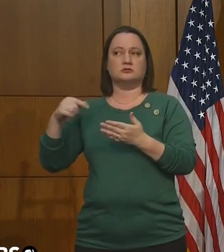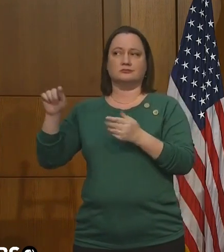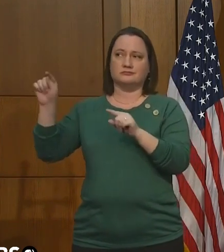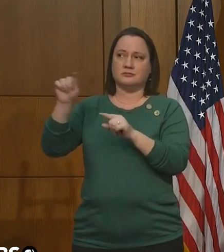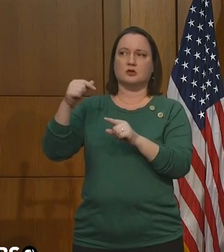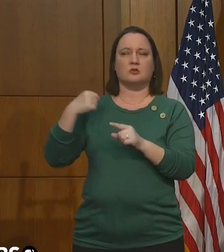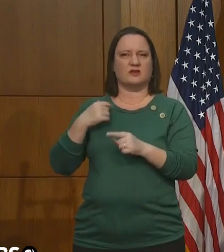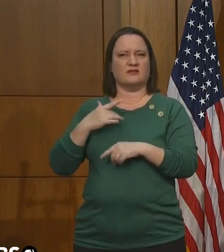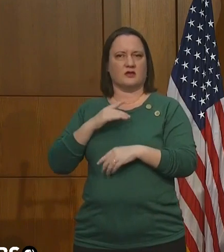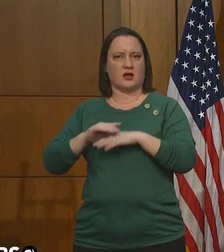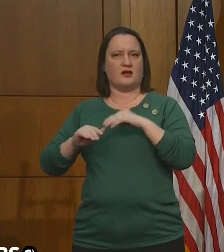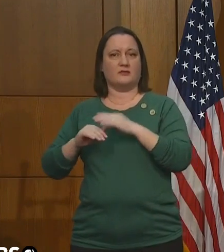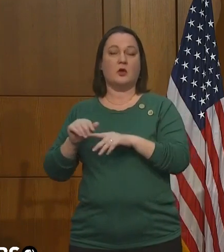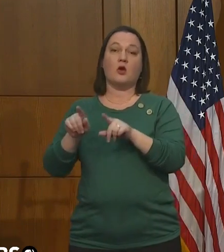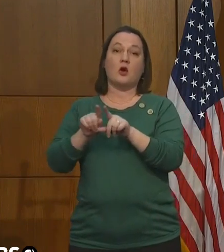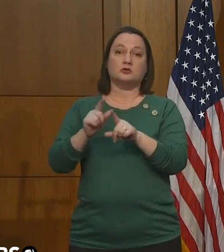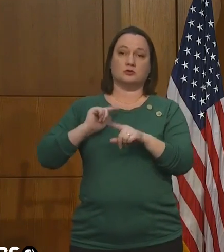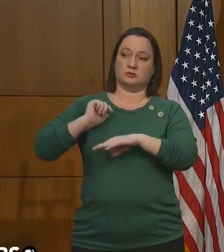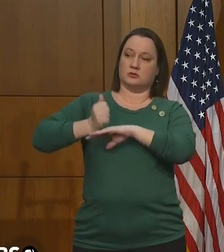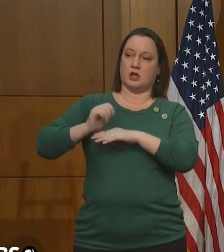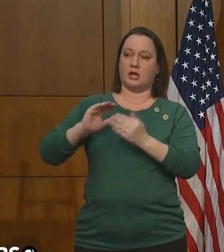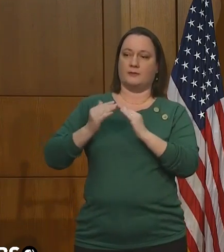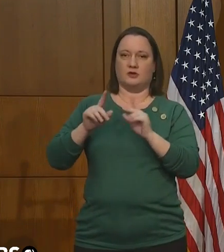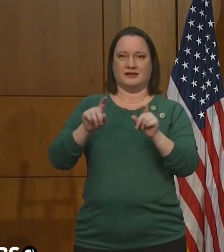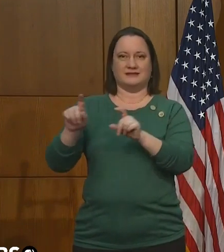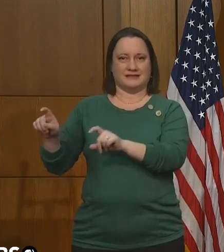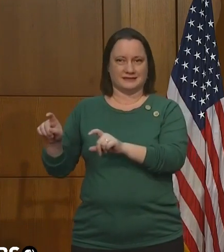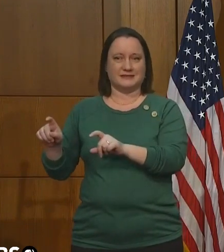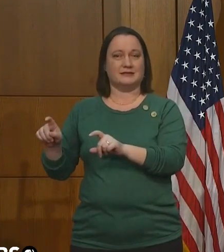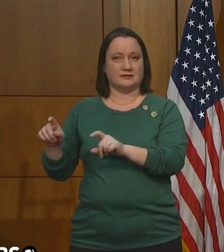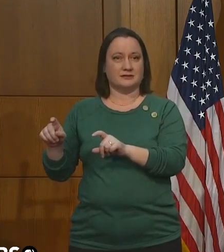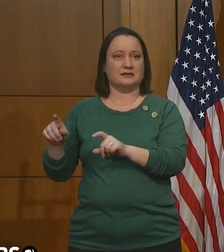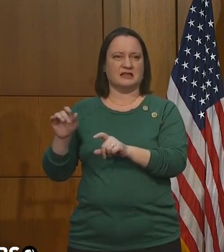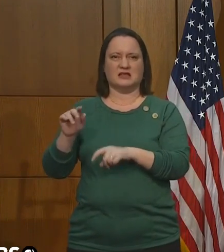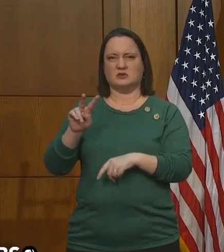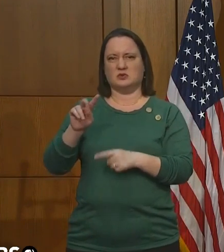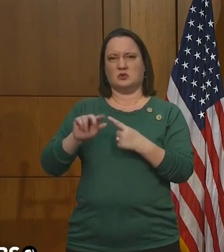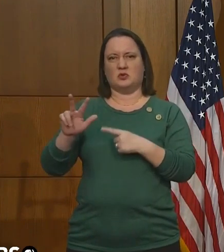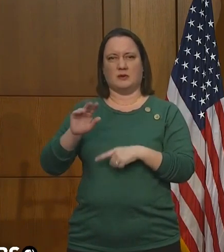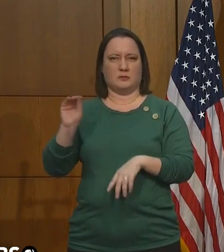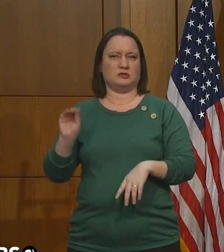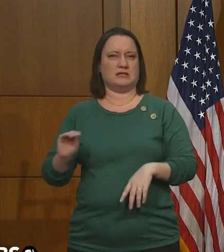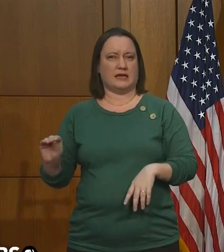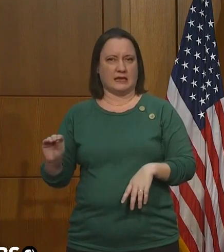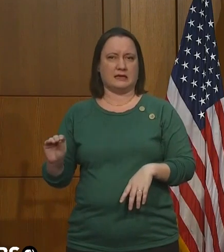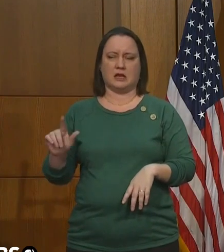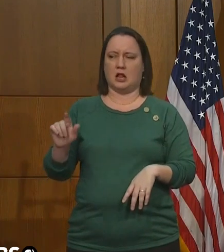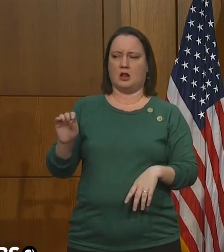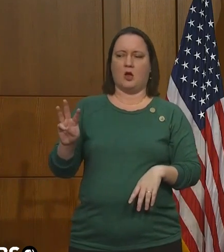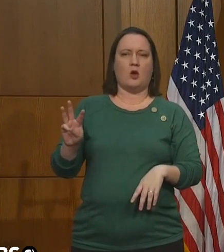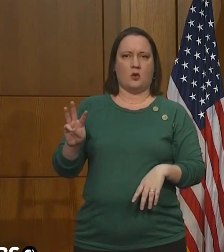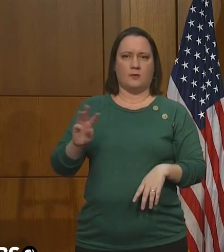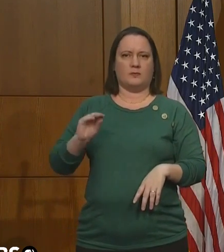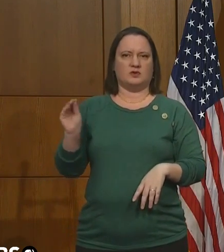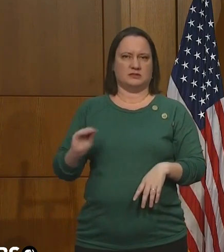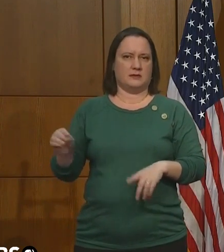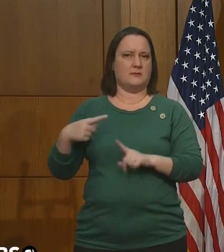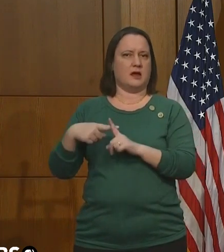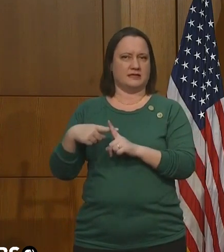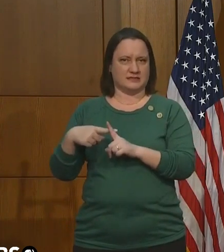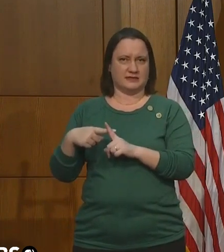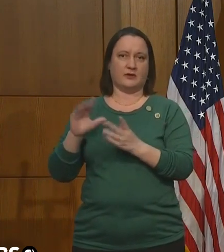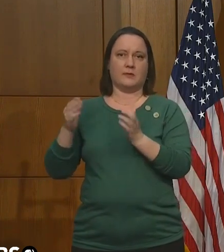And we also, by the way, did community testing. And I remember the community testing was like 2 to 3%, so it was fairly low compared to the